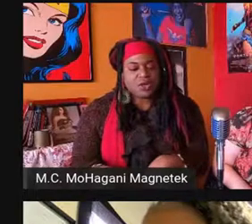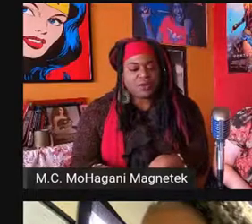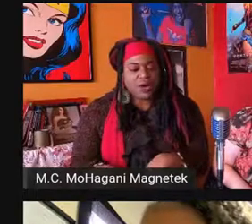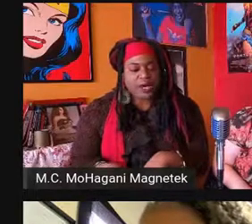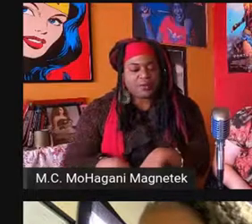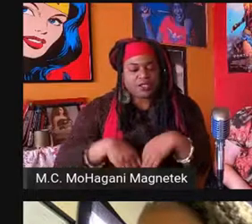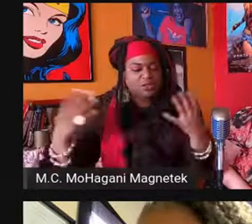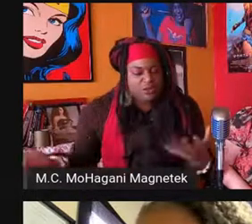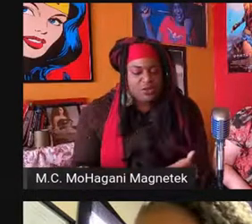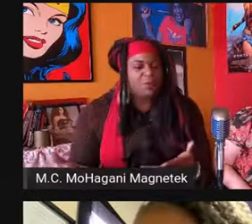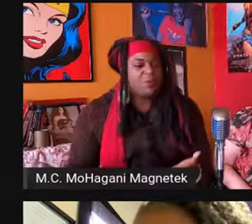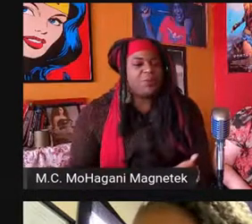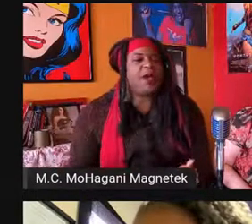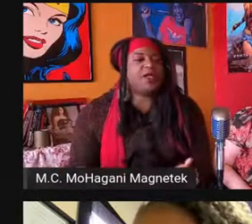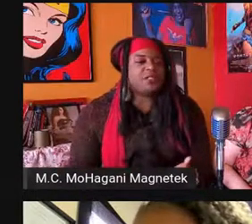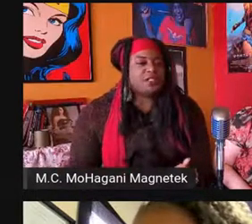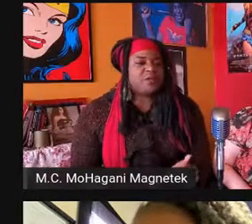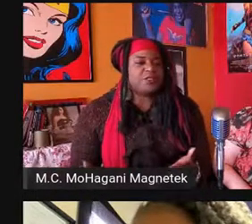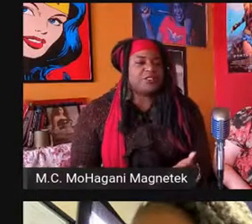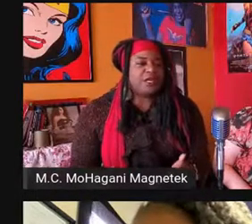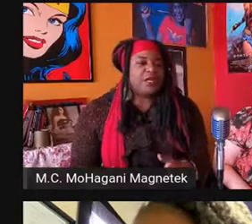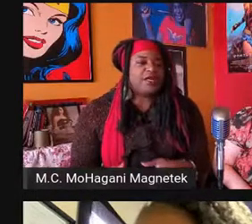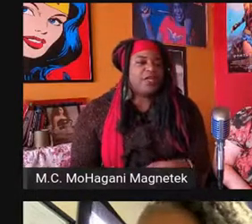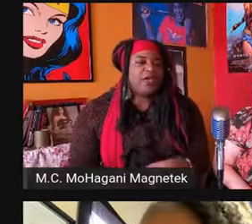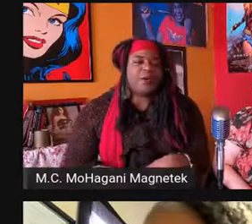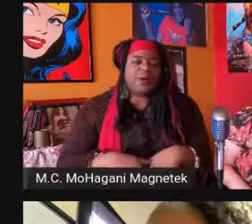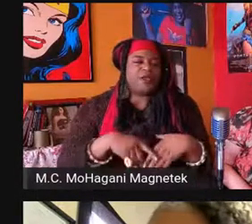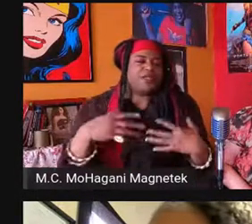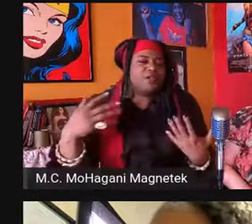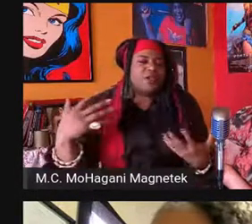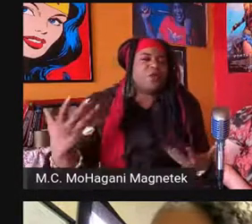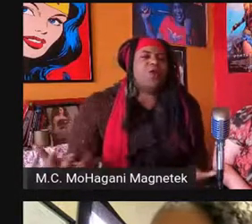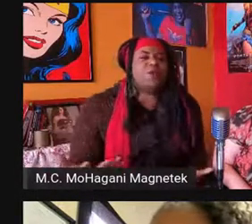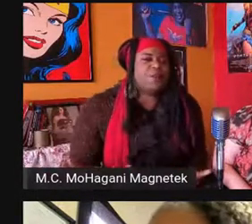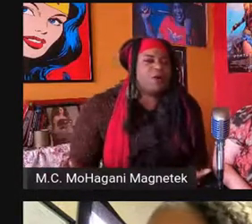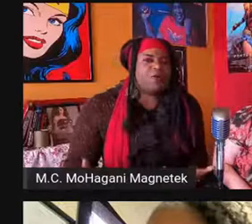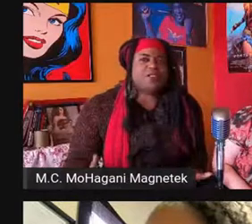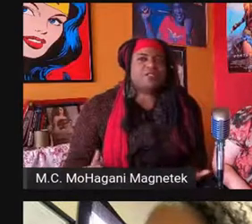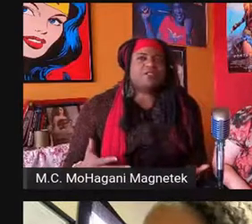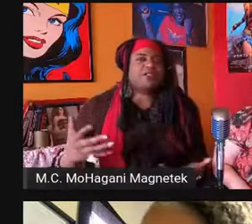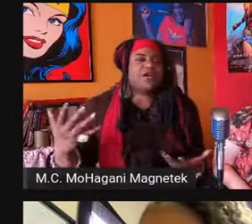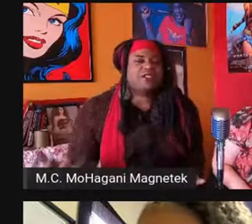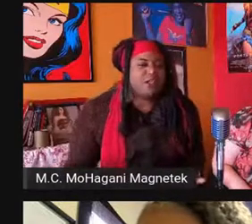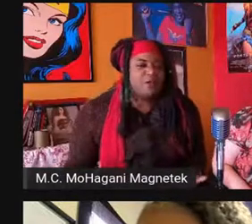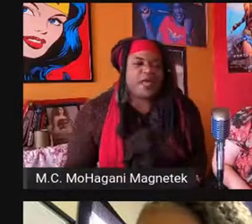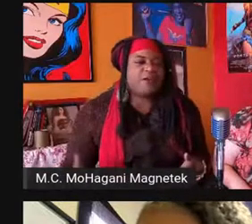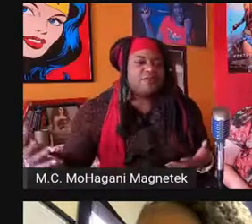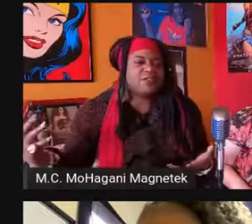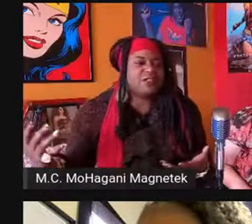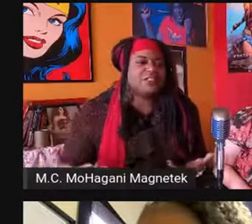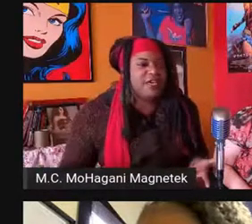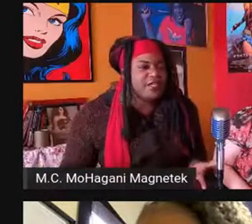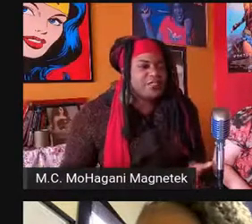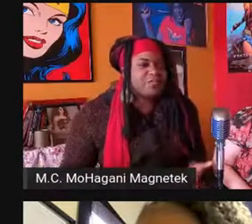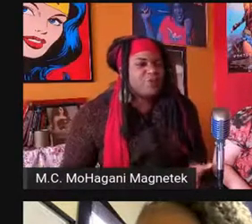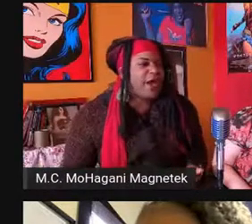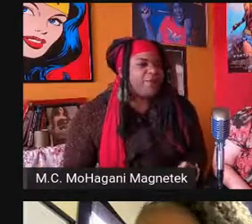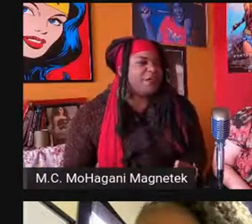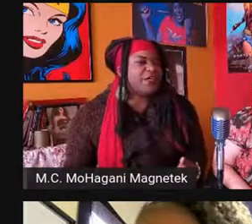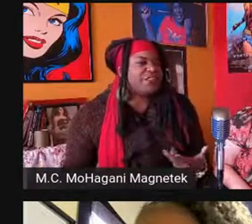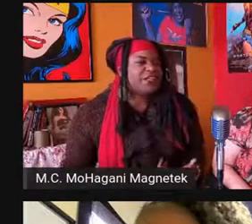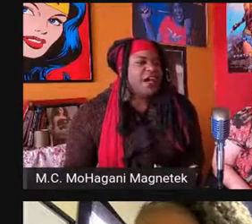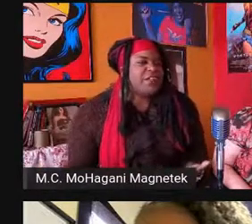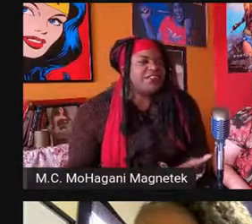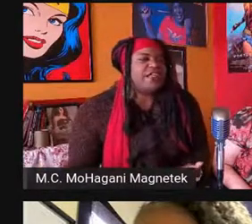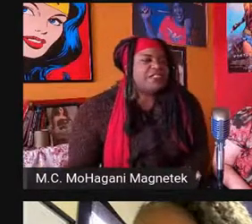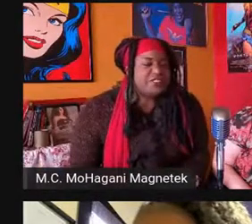So this is the project that we did. But, you know, the choreopoem wasn't nothing without the dancers, right?